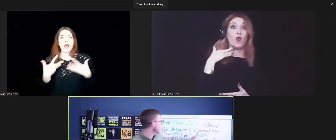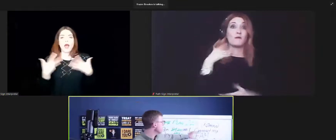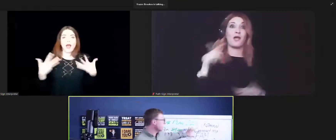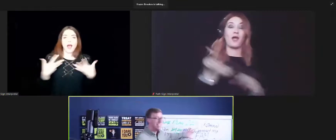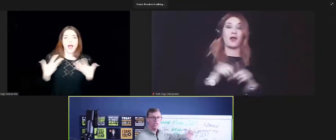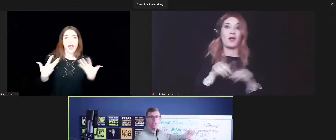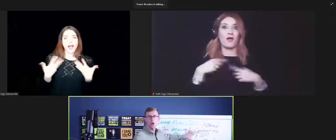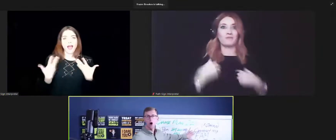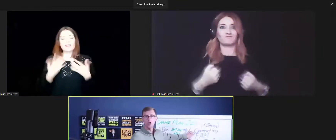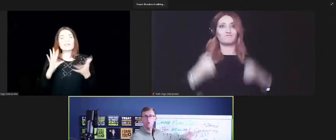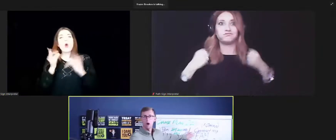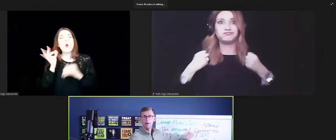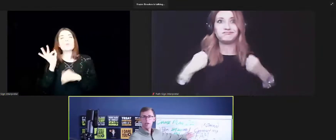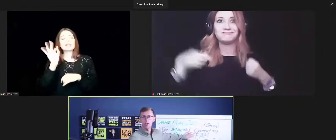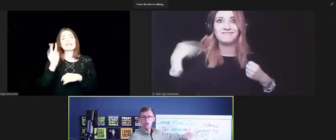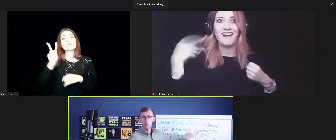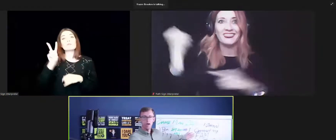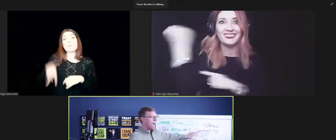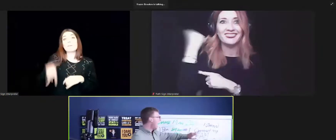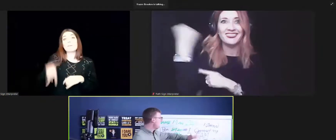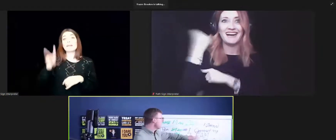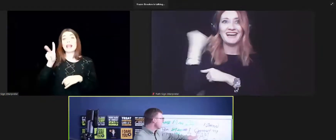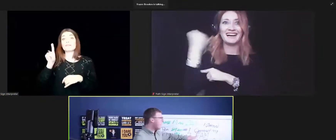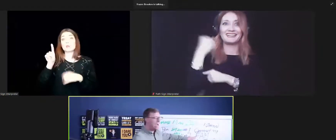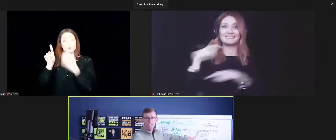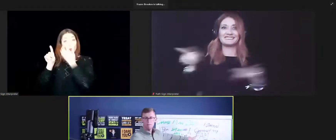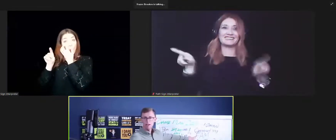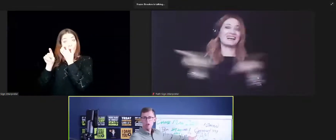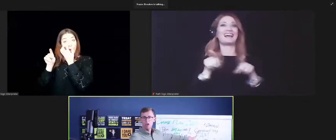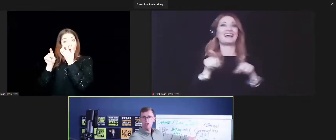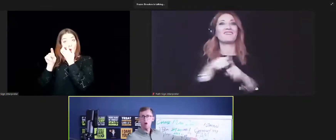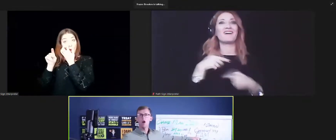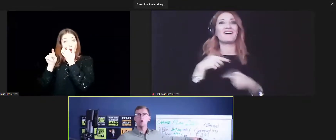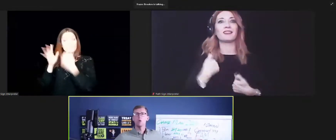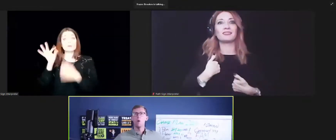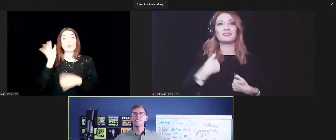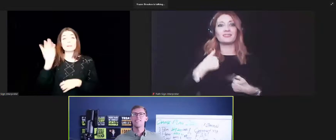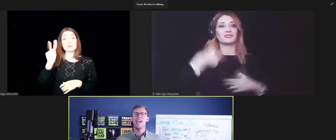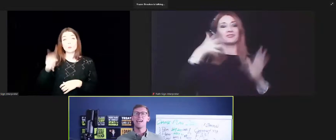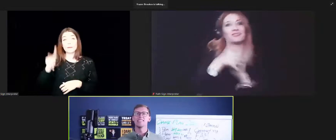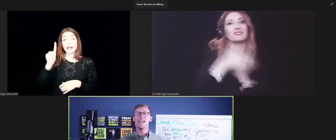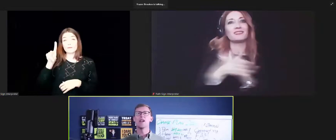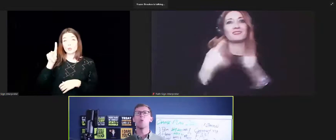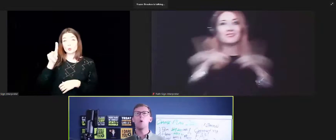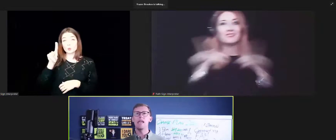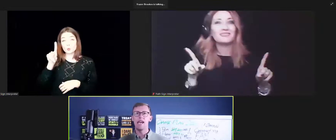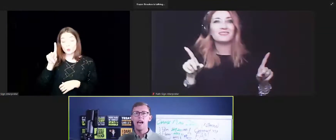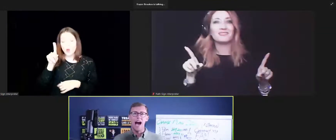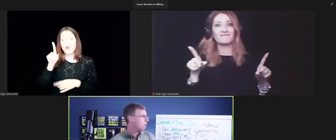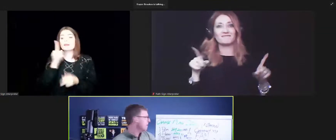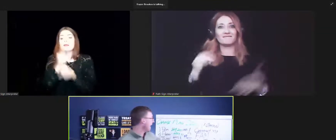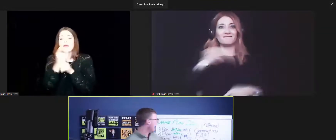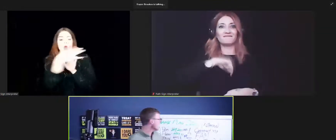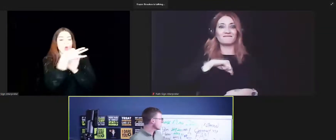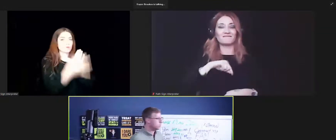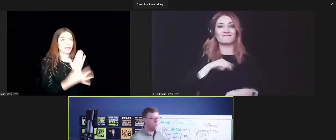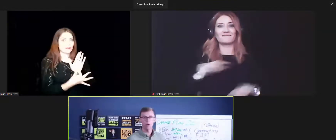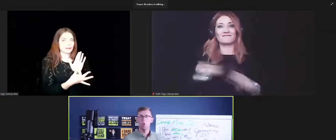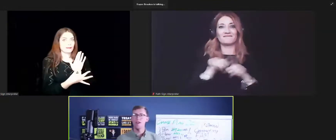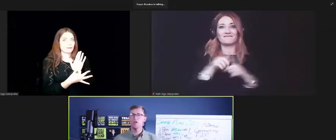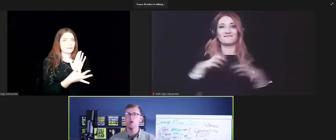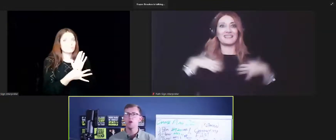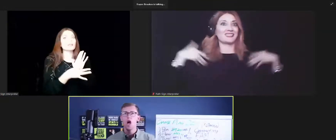many blitzes are you going to do? How many find ad messages are you going to hit in a week? How many asks